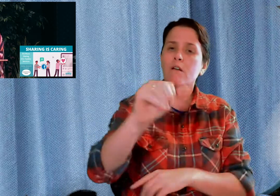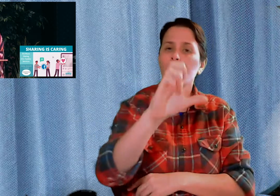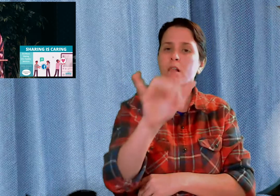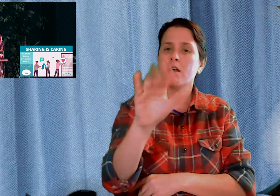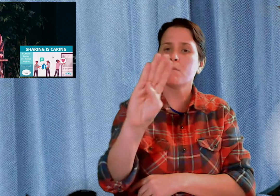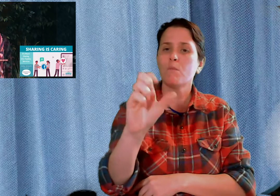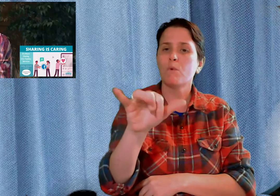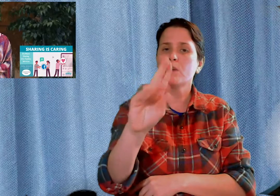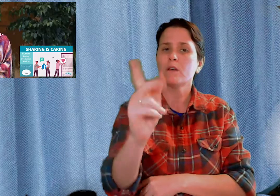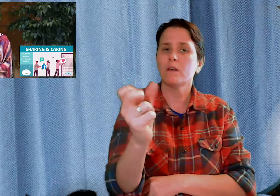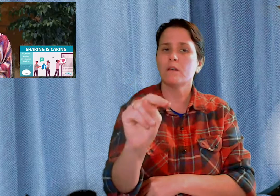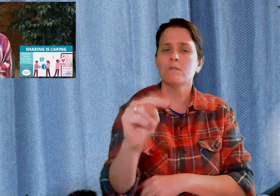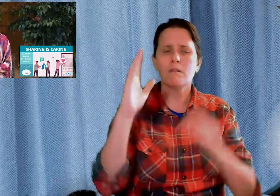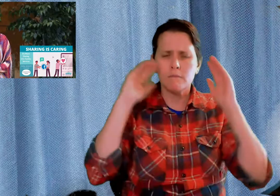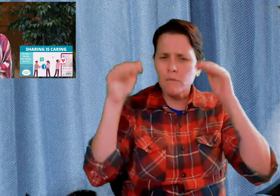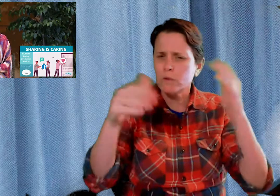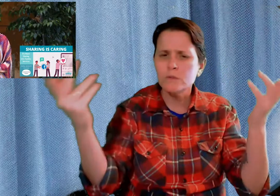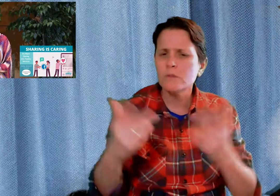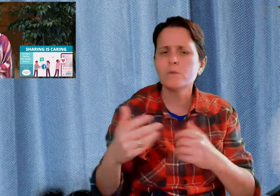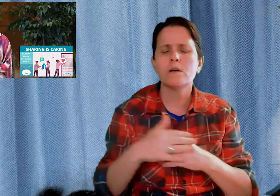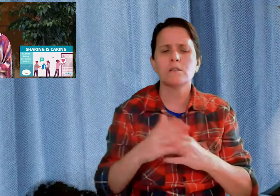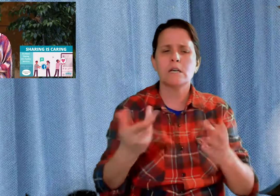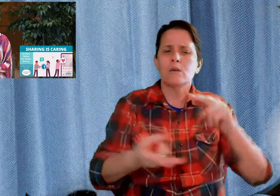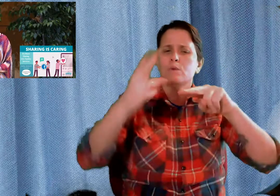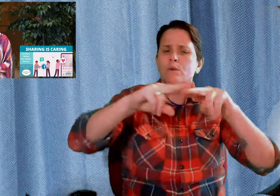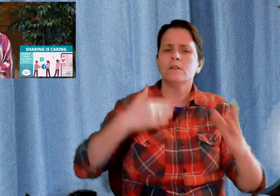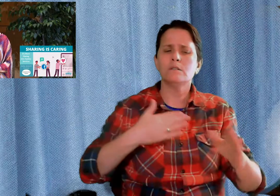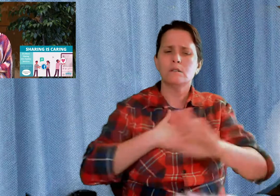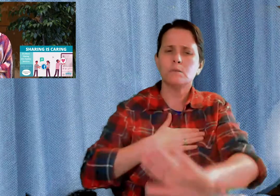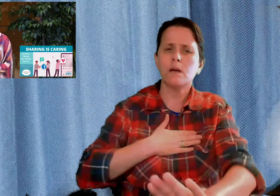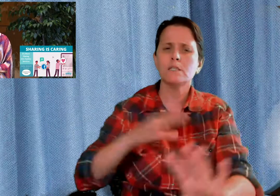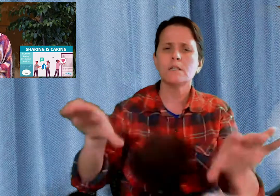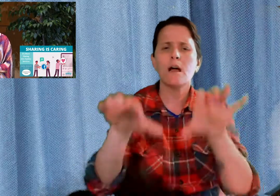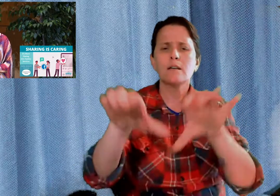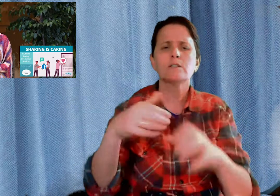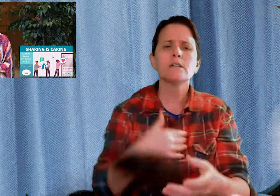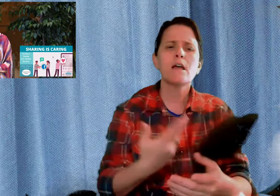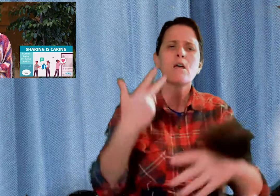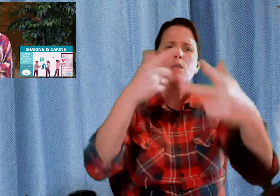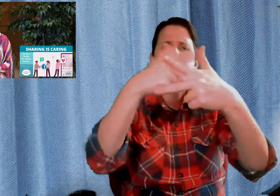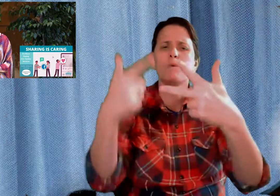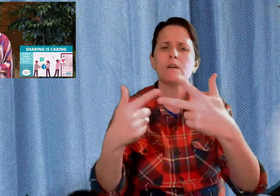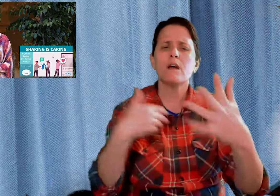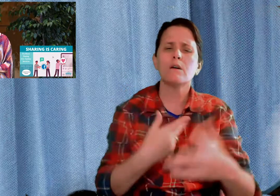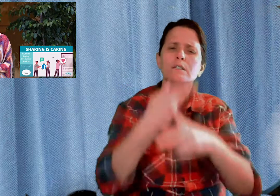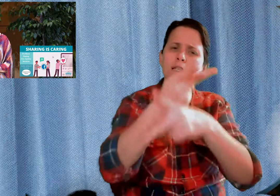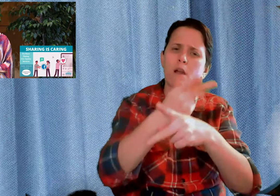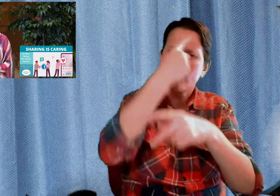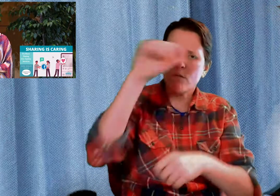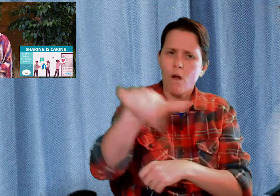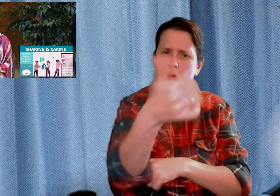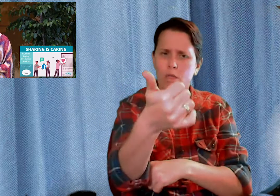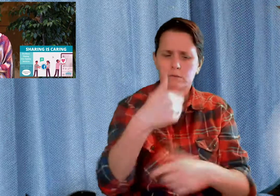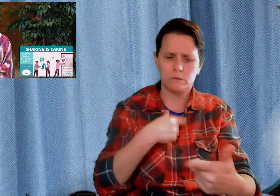And they focus on increasing compassionate action in 3 areas: caring for others, for self, and for the earth.